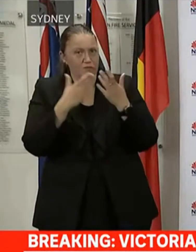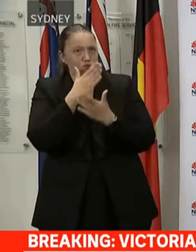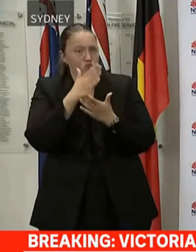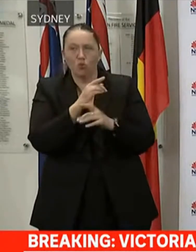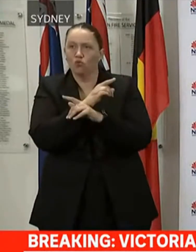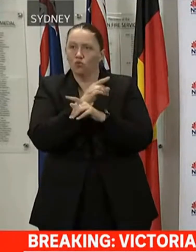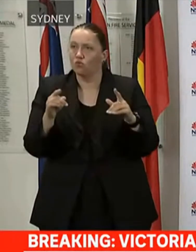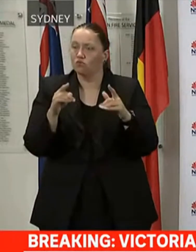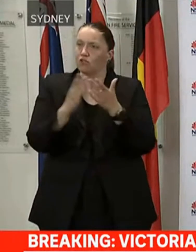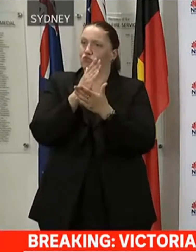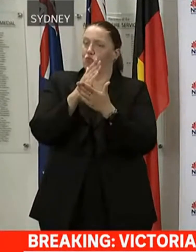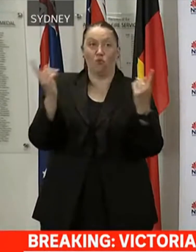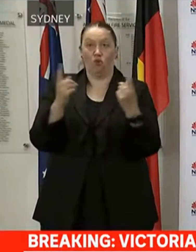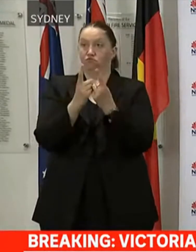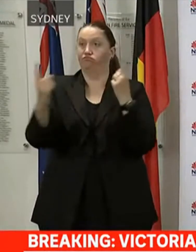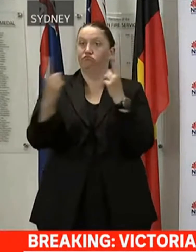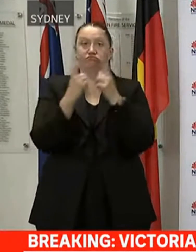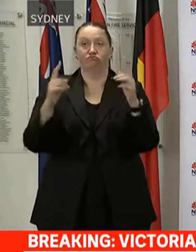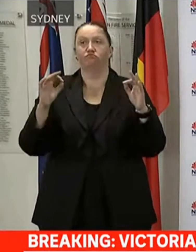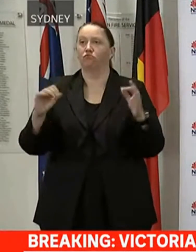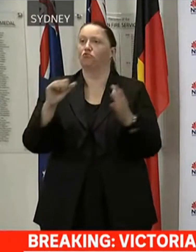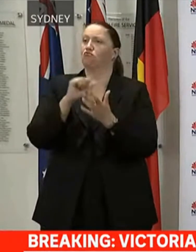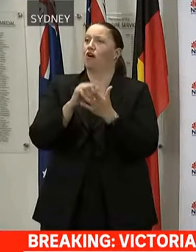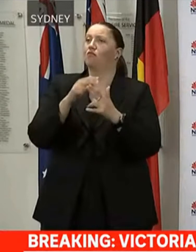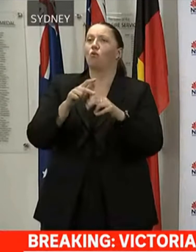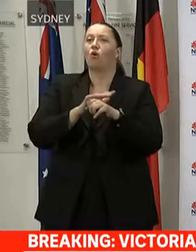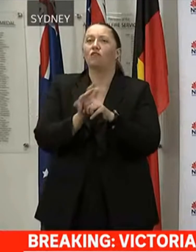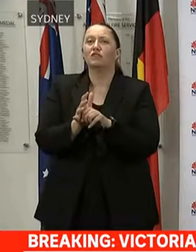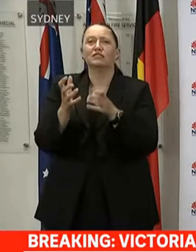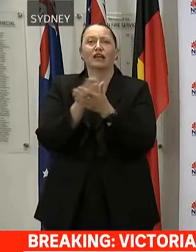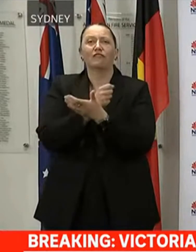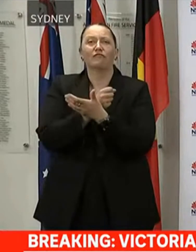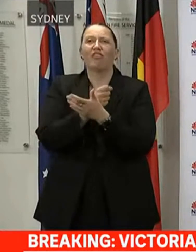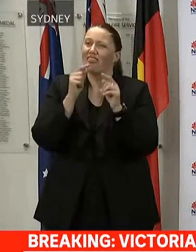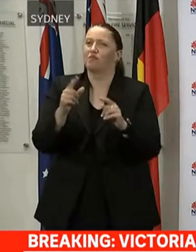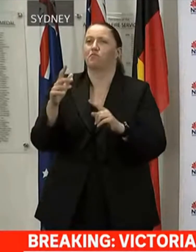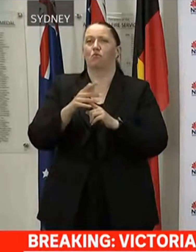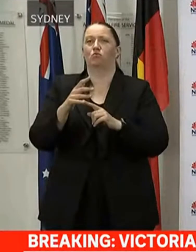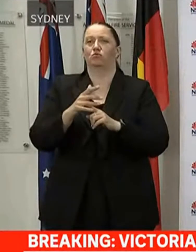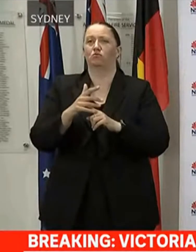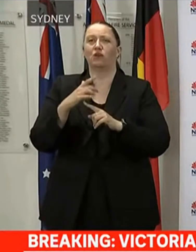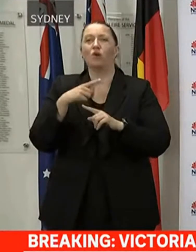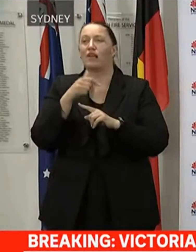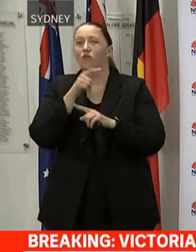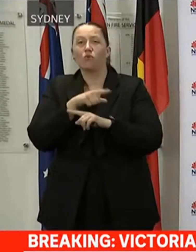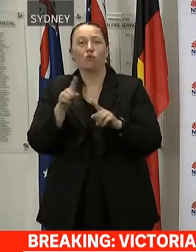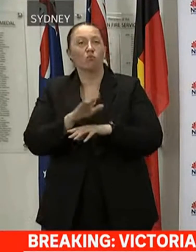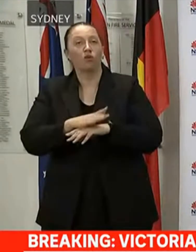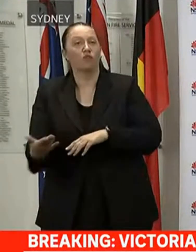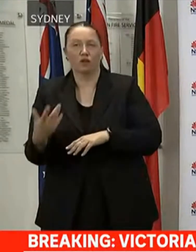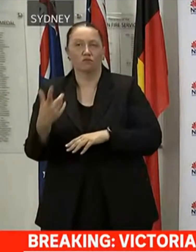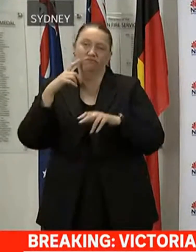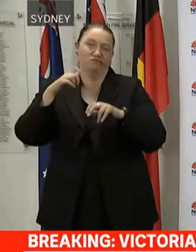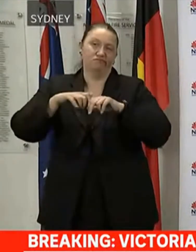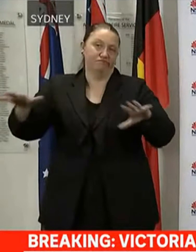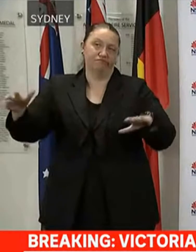environment, compliance is absolutely critical. Now, I'm pleased to say that the data we've received through customer or through Service New